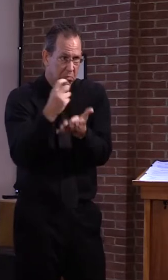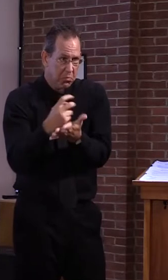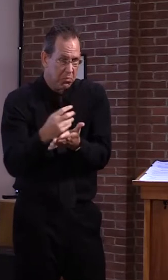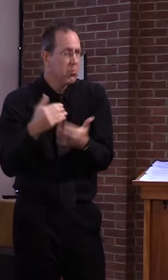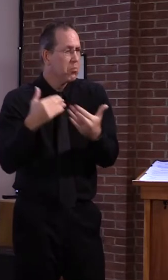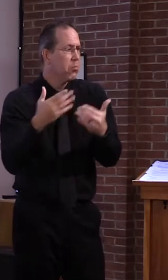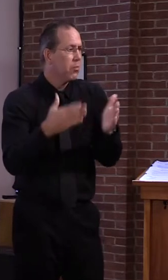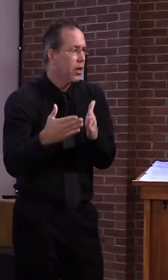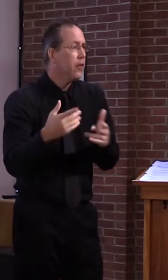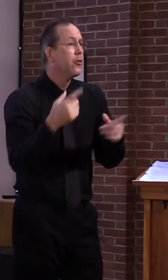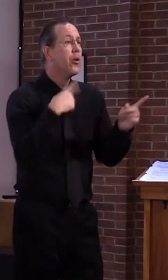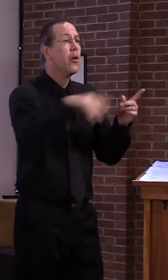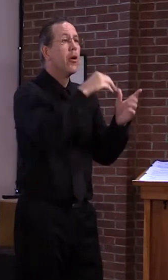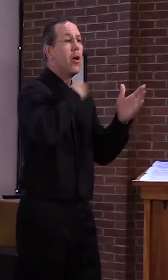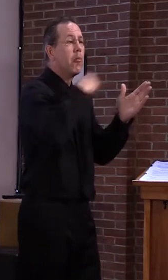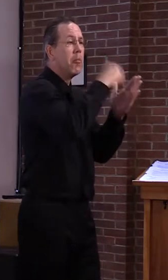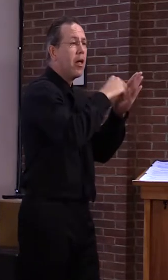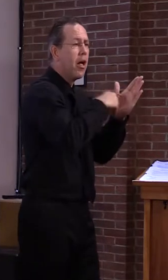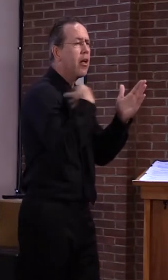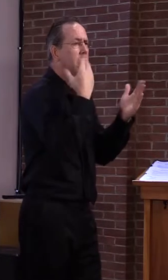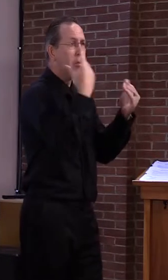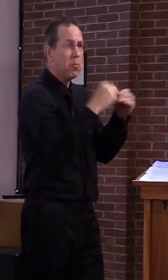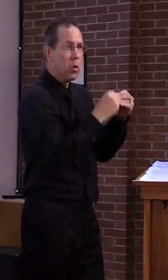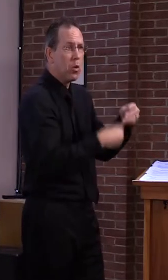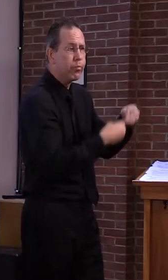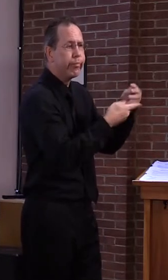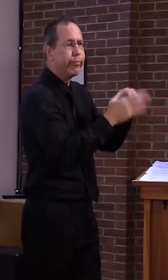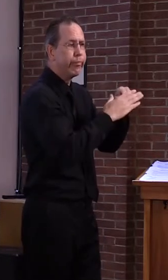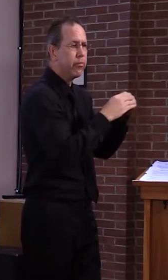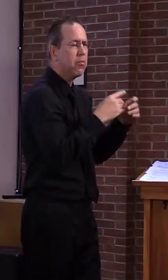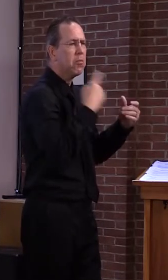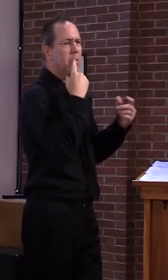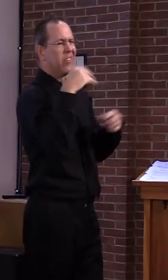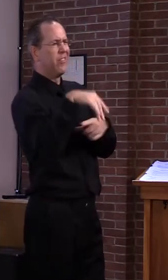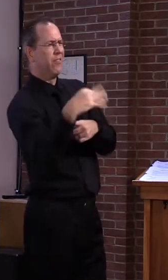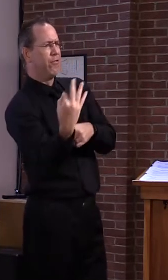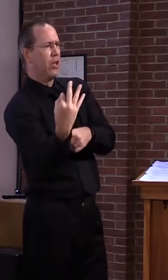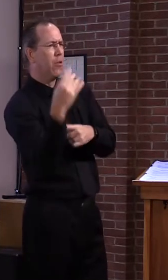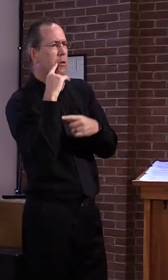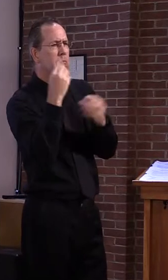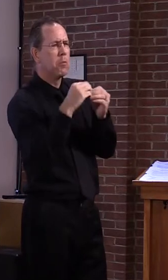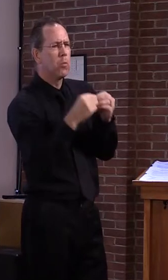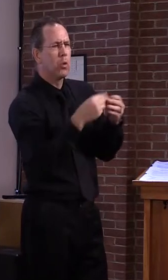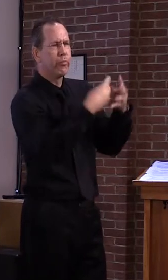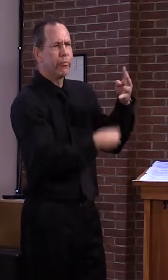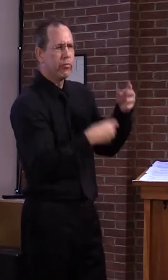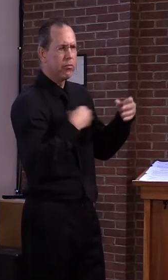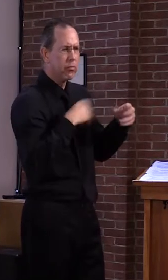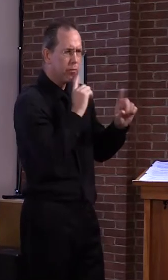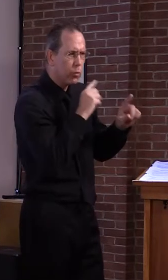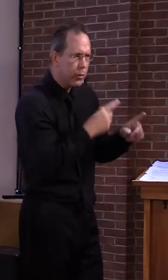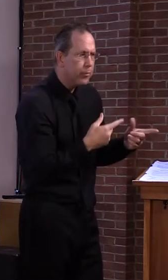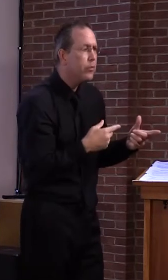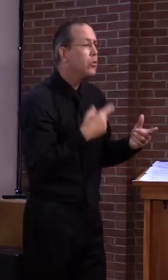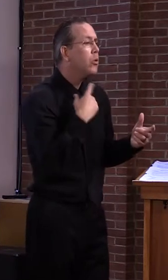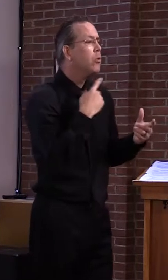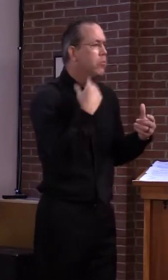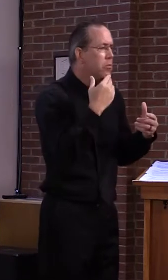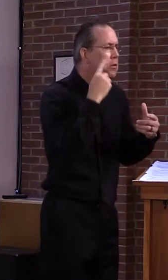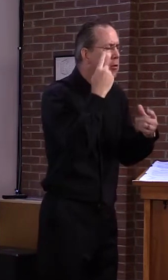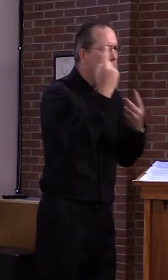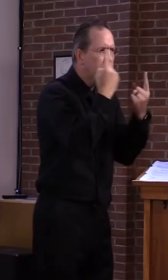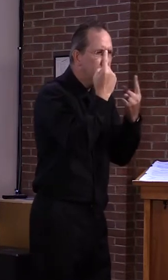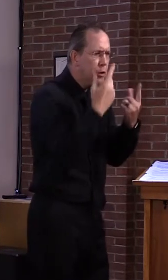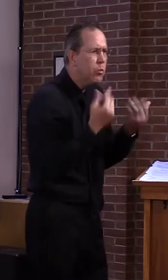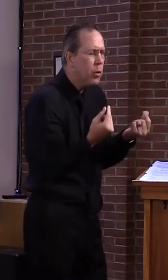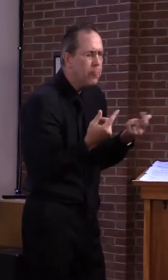they will move forward by Friday. Approximately 40 more potential sites are under review. As for whether we will